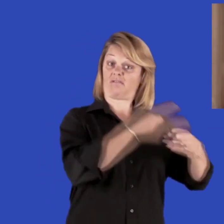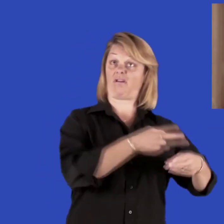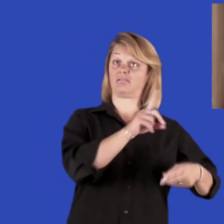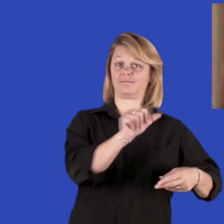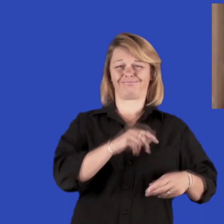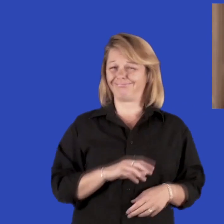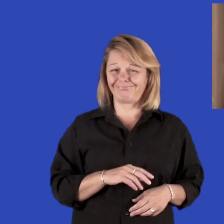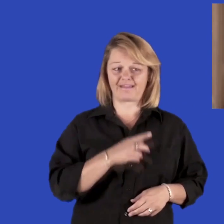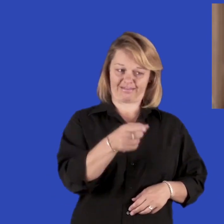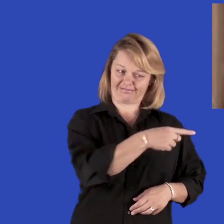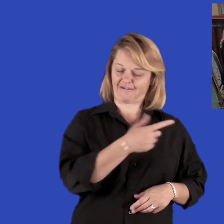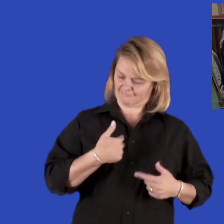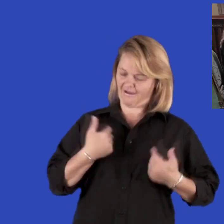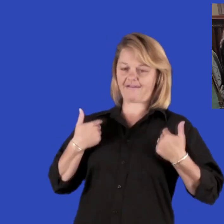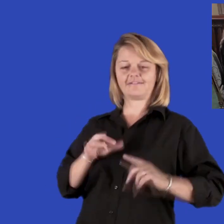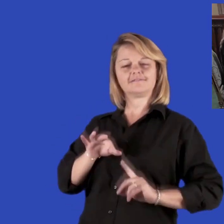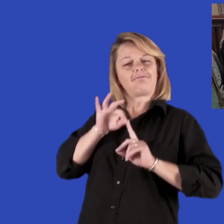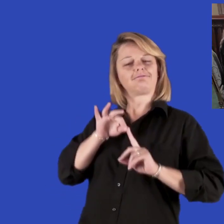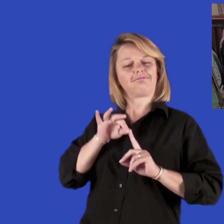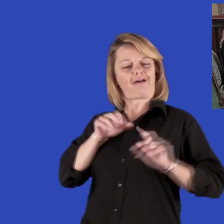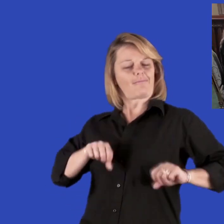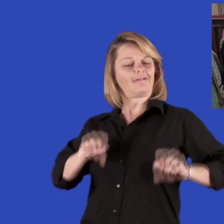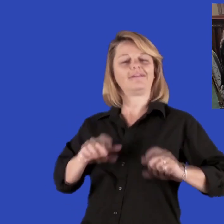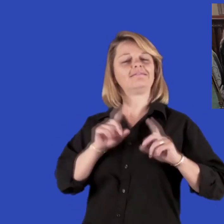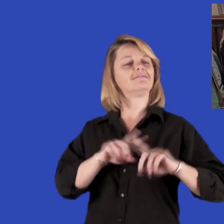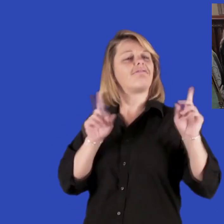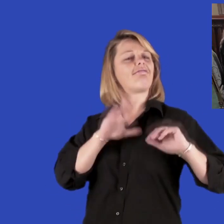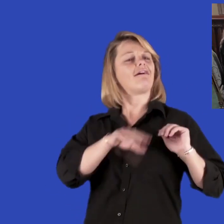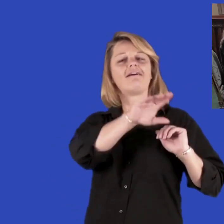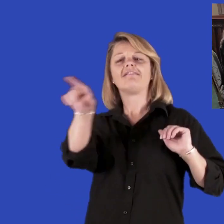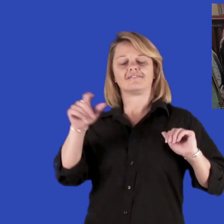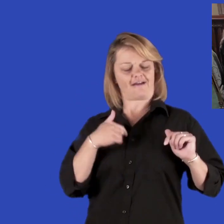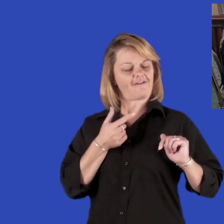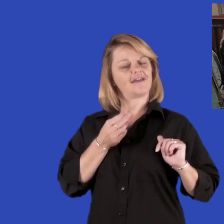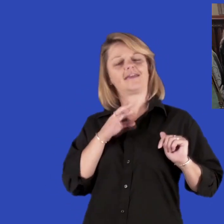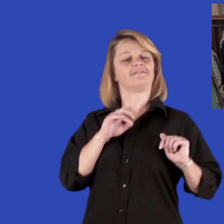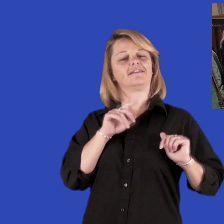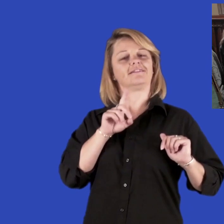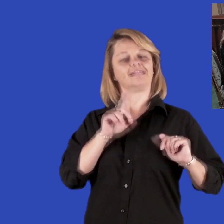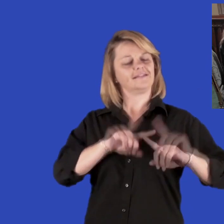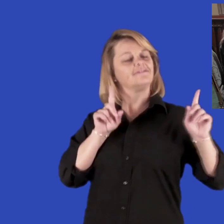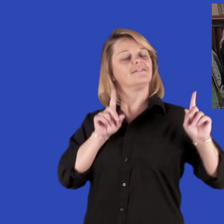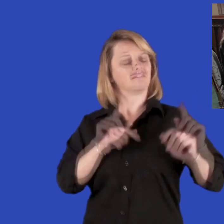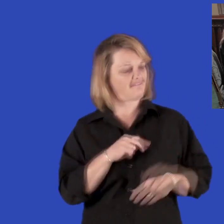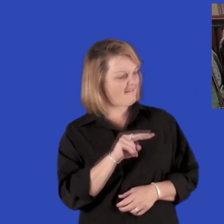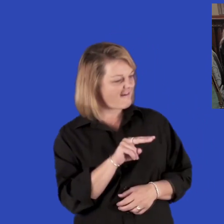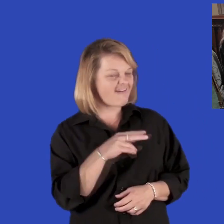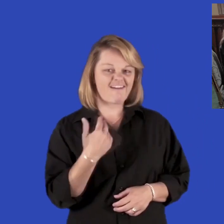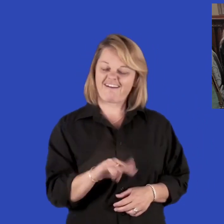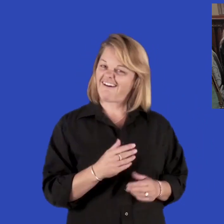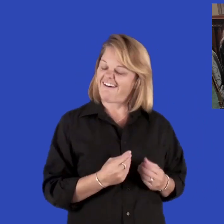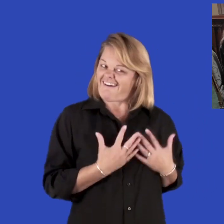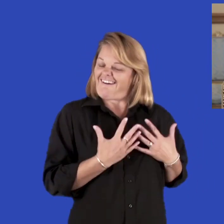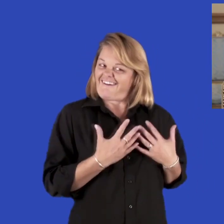original definitional difference. And all it really means is helping equalize the playing field. I'd agree with you. Many of the students